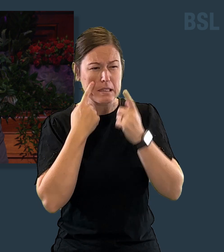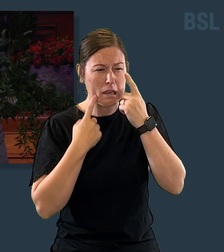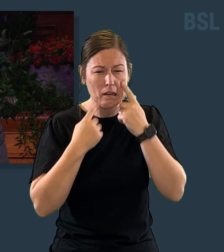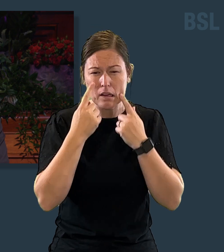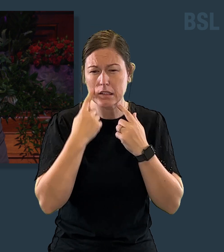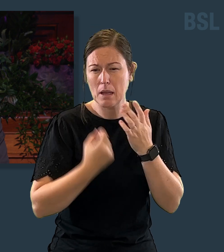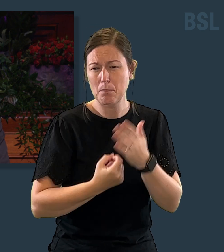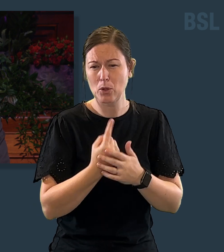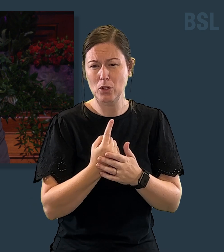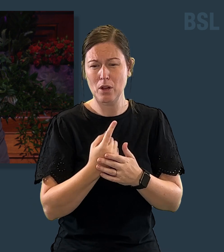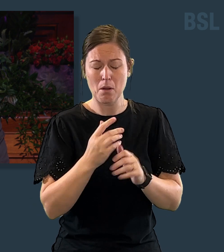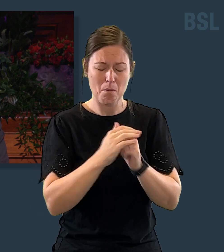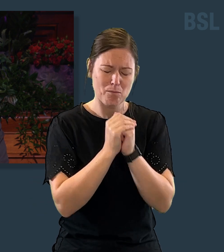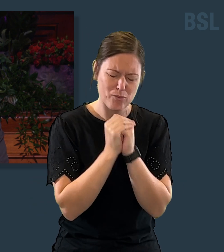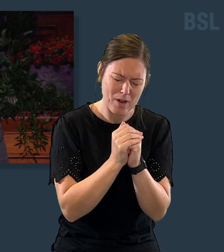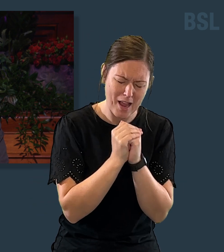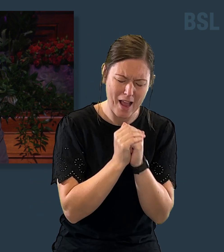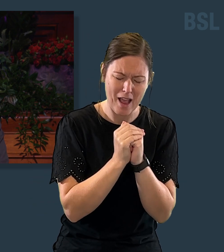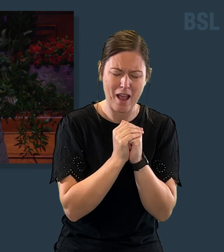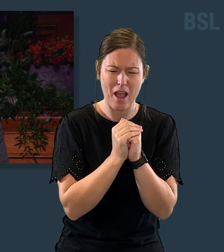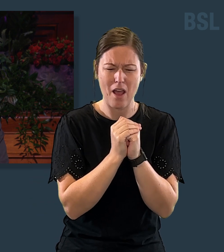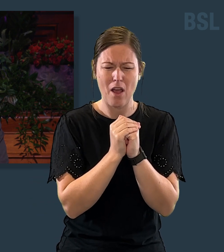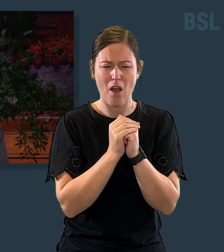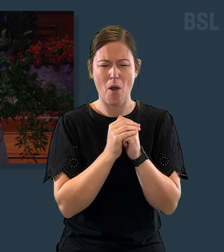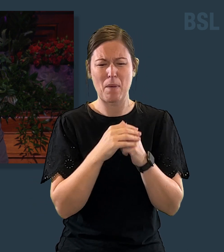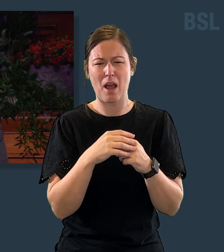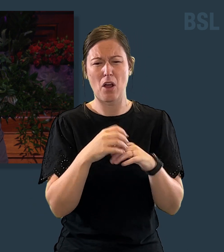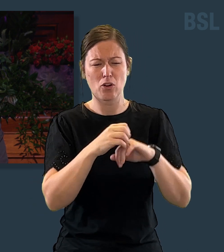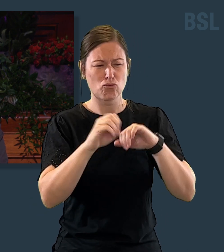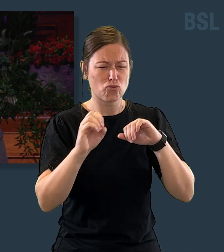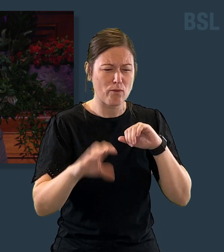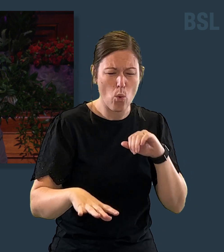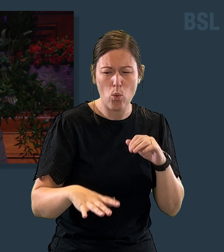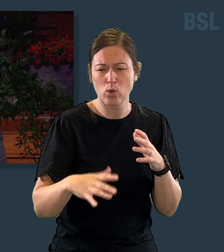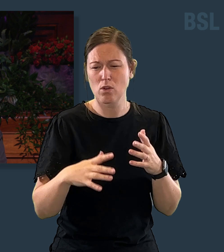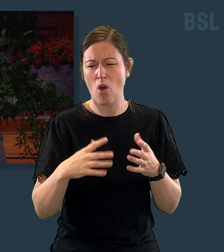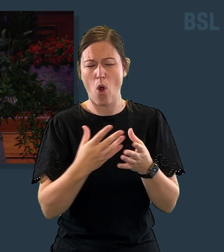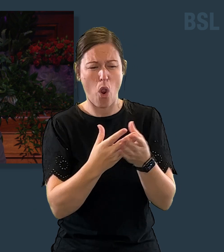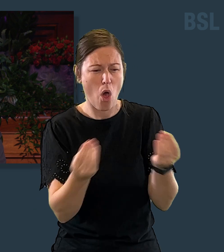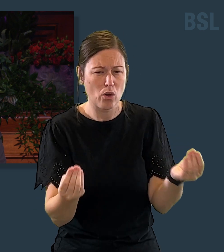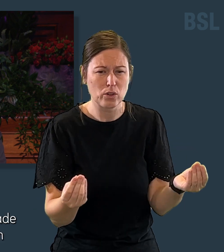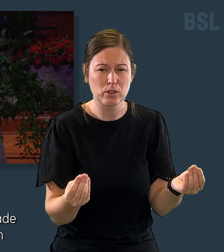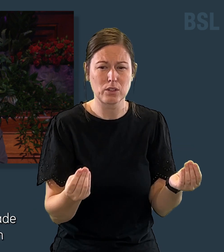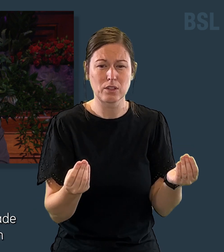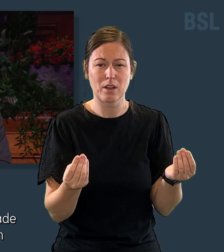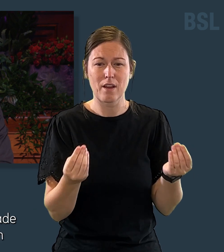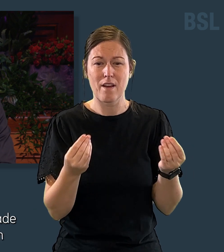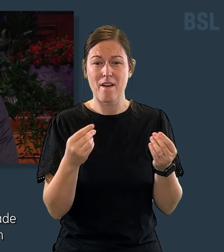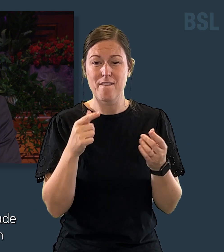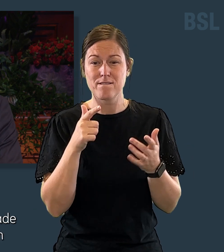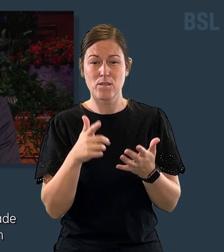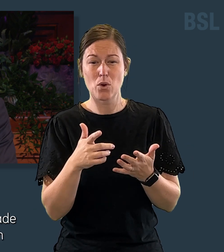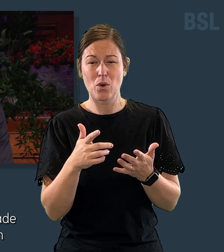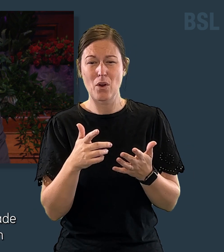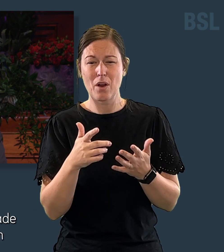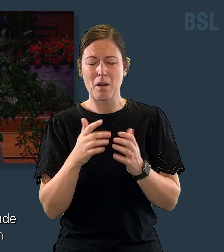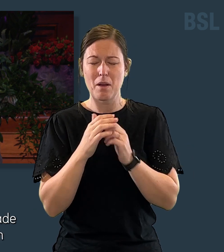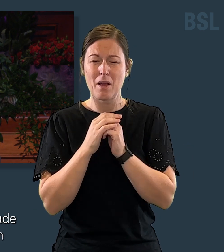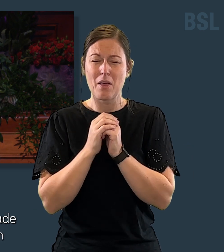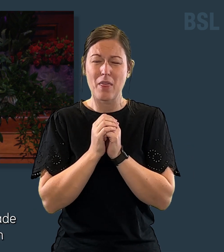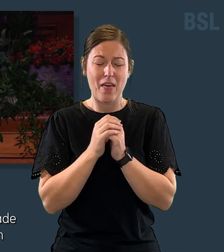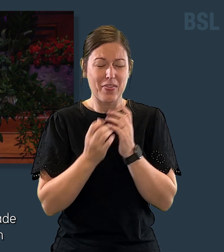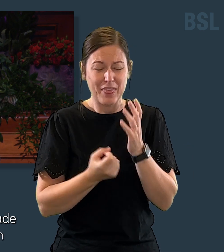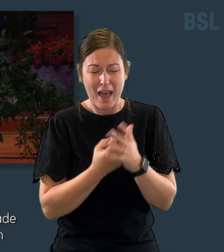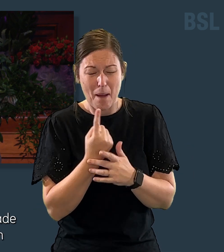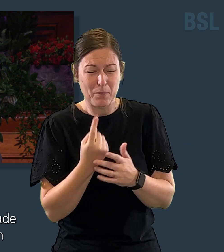tears shed, and prayers offered after a loss or a traumatic divorce, for the posts that are never made of the